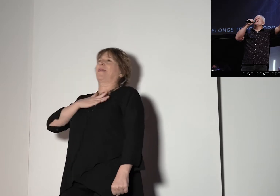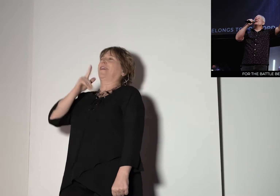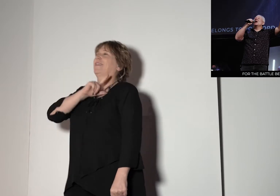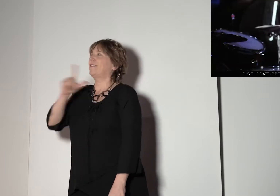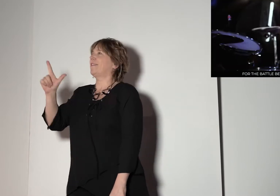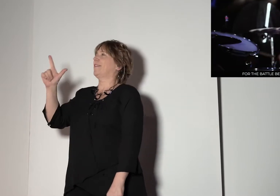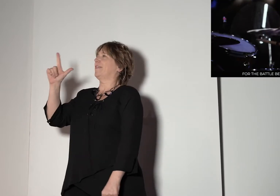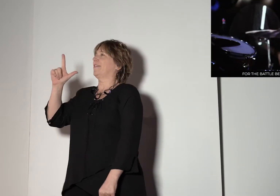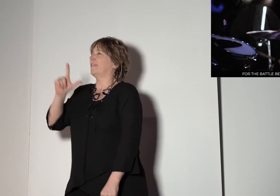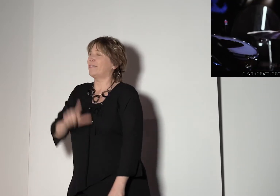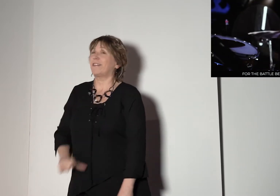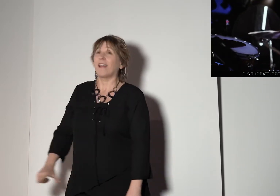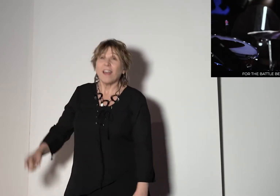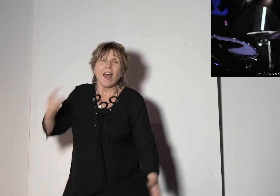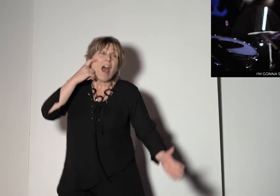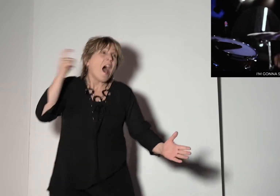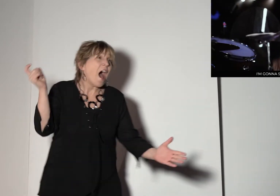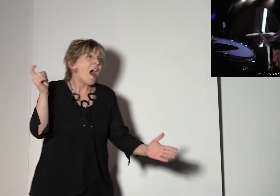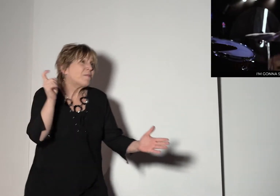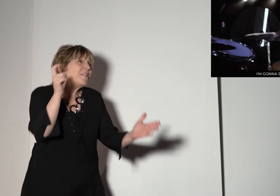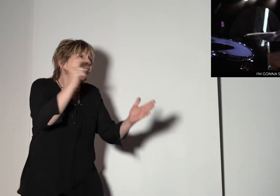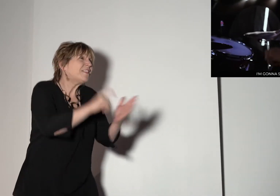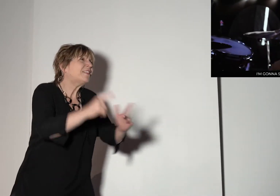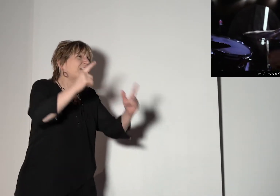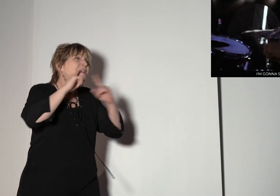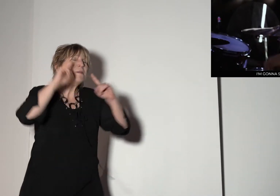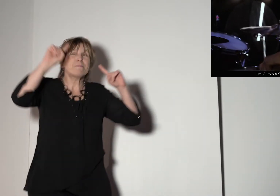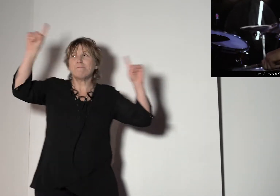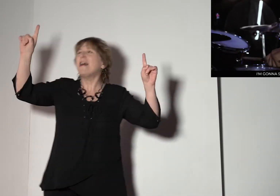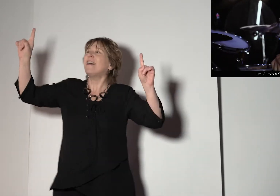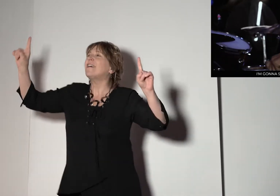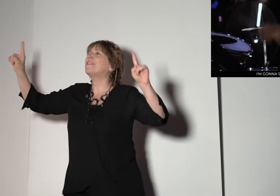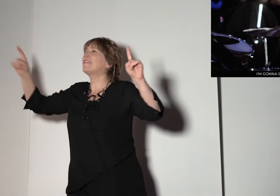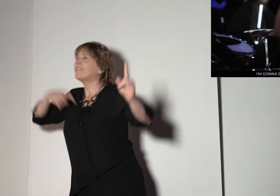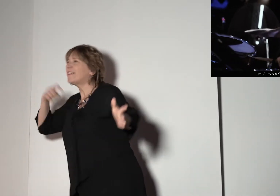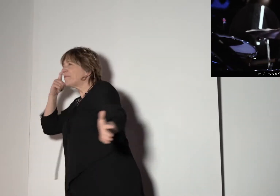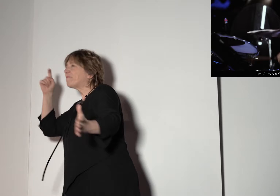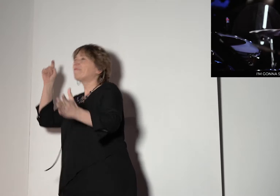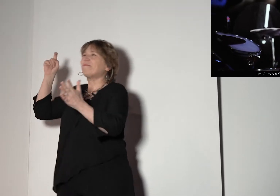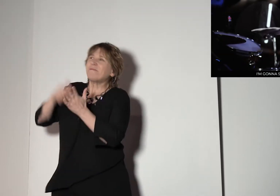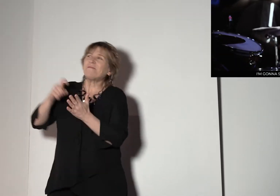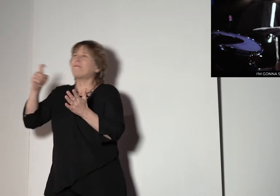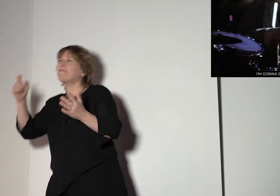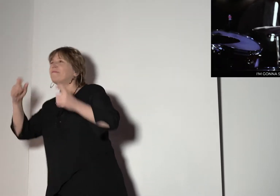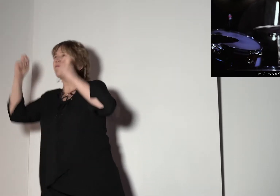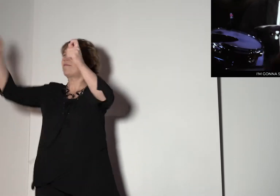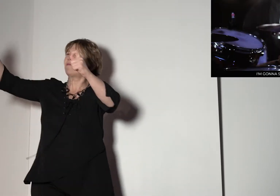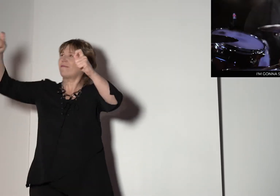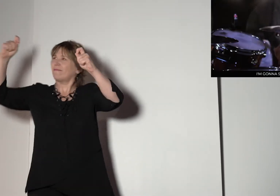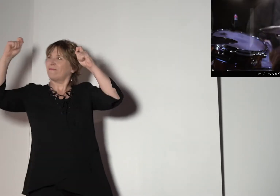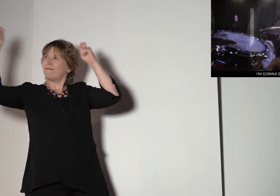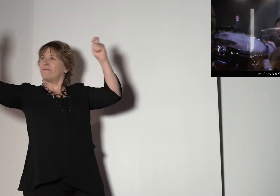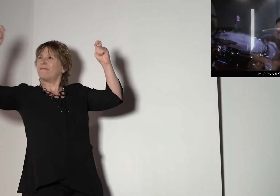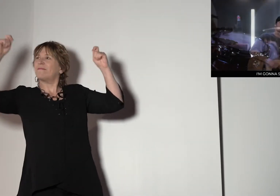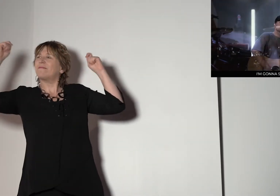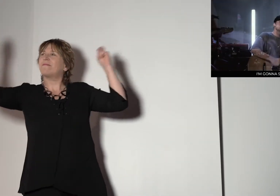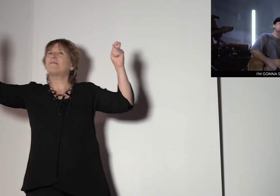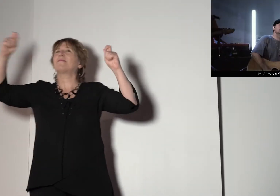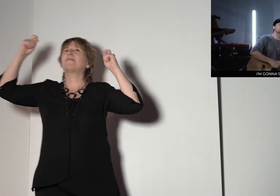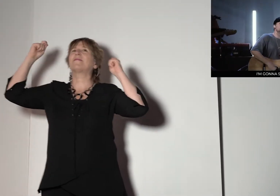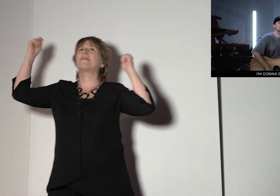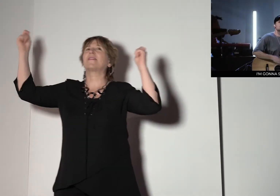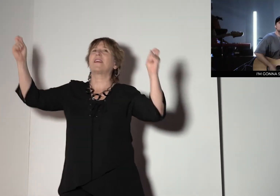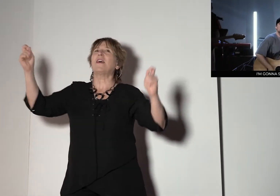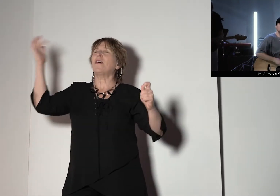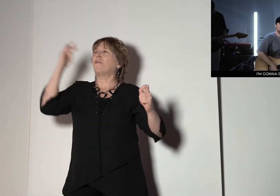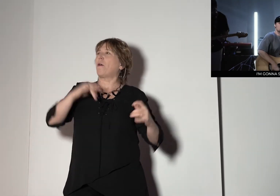Come on, every battle belongs to him. I'm gonna see victory. I'm gonna see